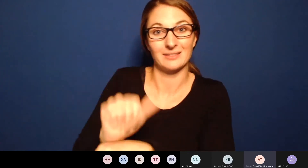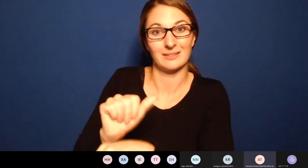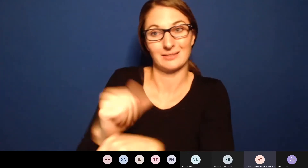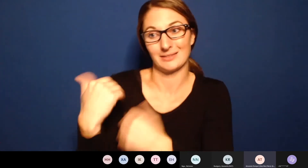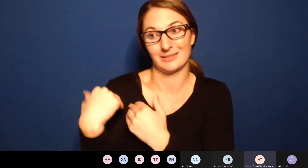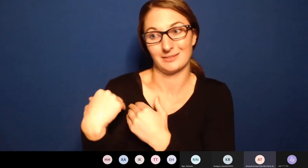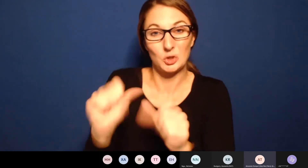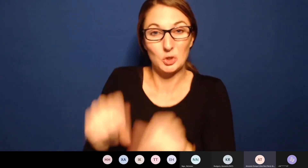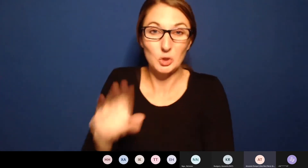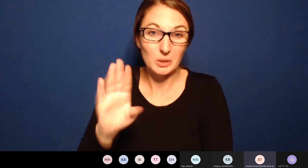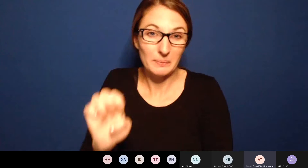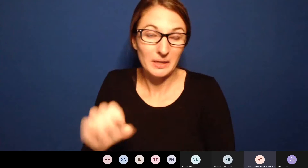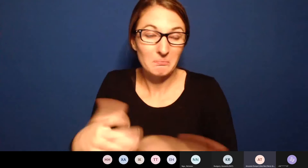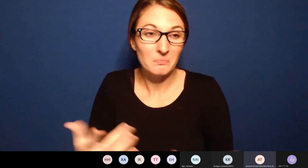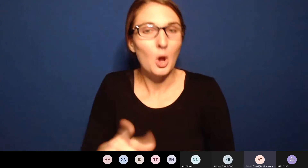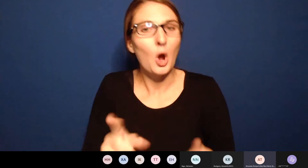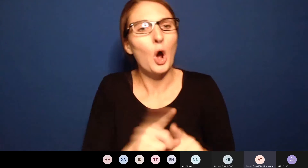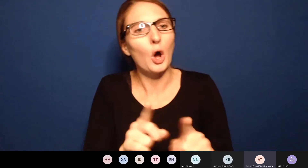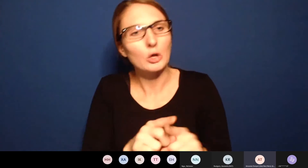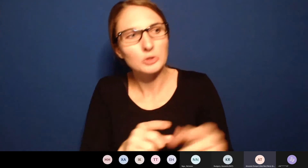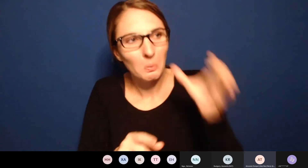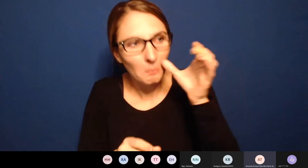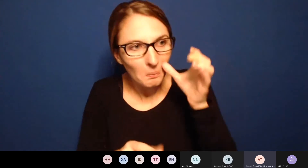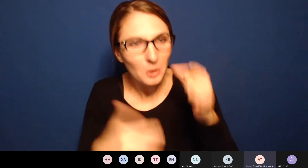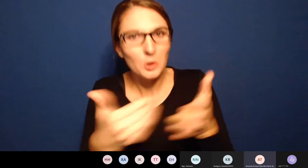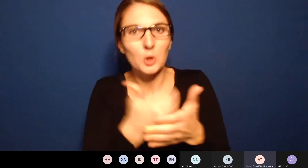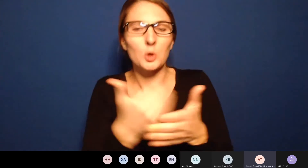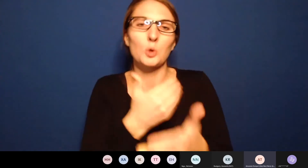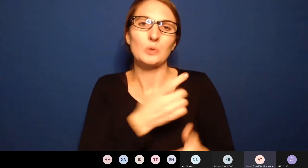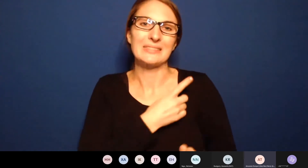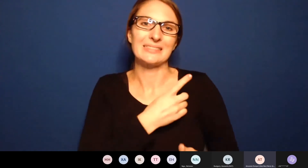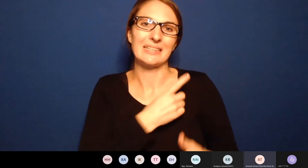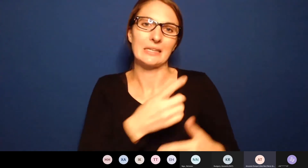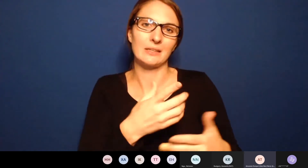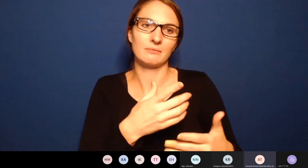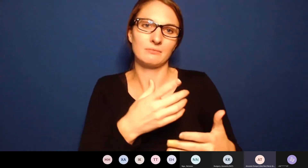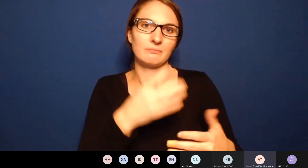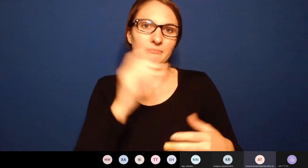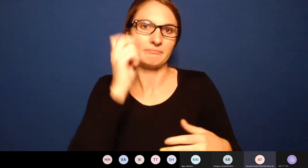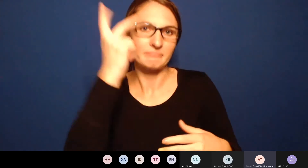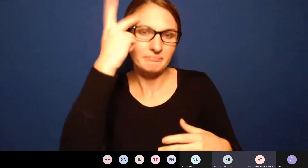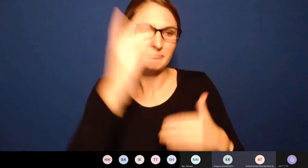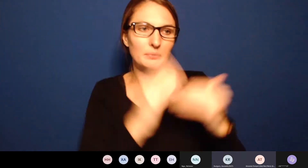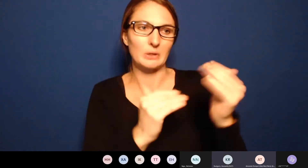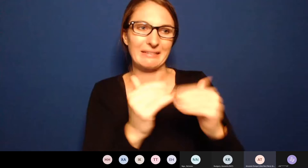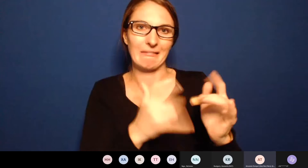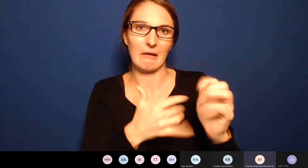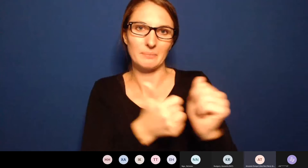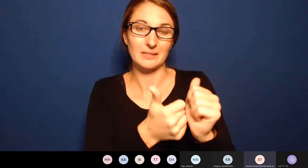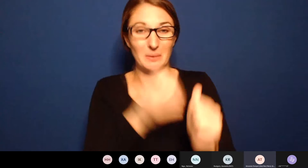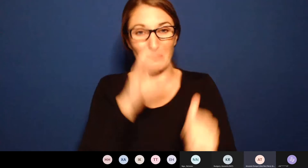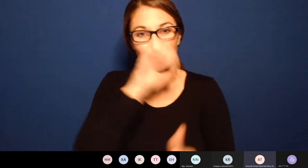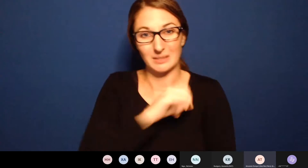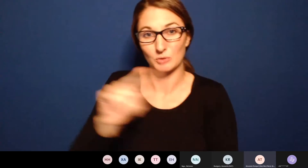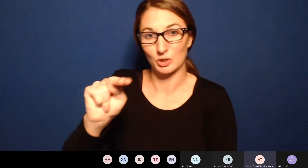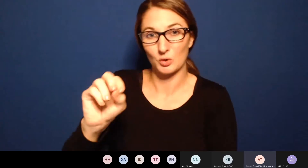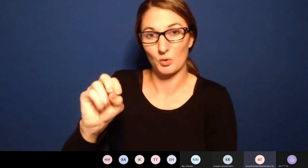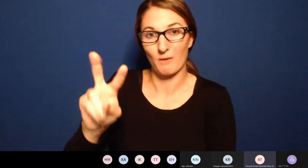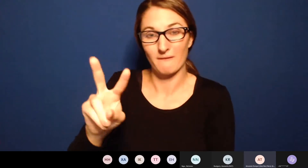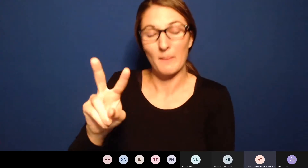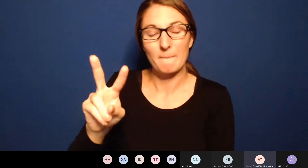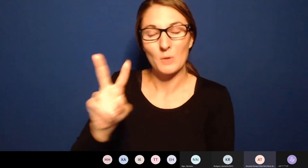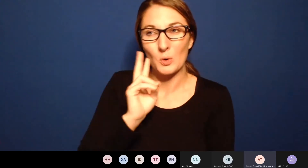as well as, you know, hearing about the new city building updates. But I'm assuming that November is going to be looked